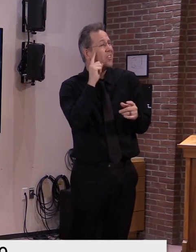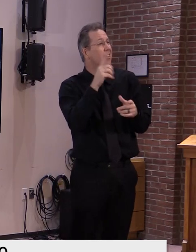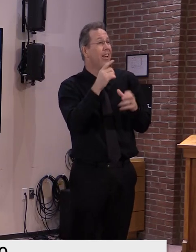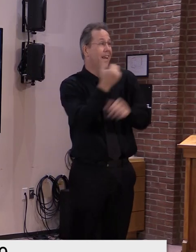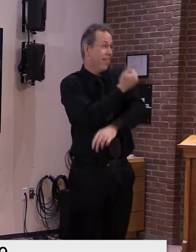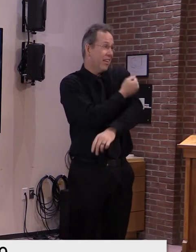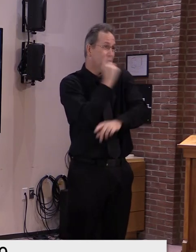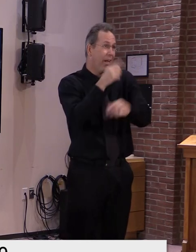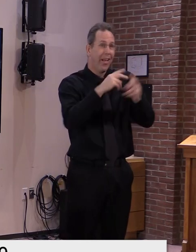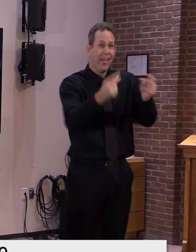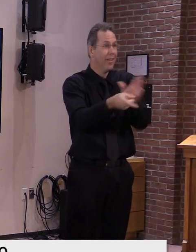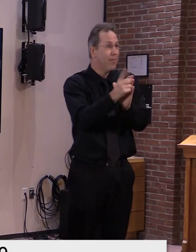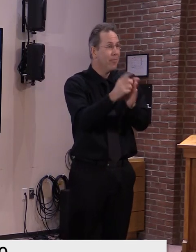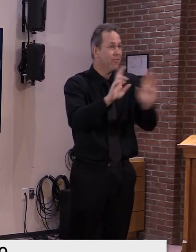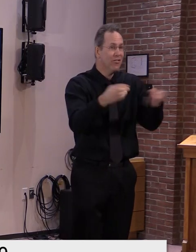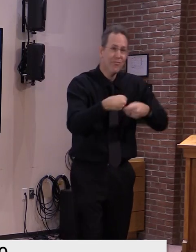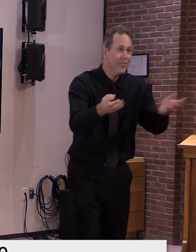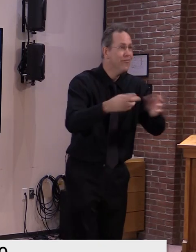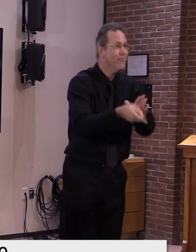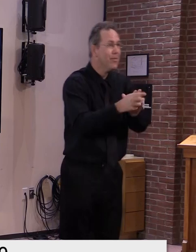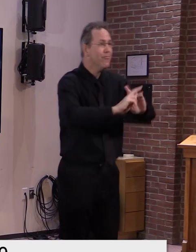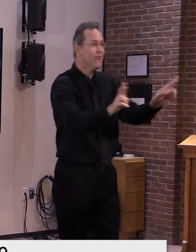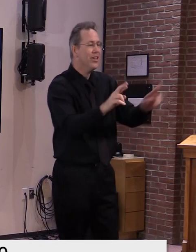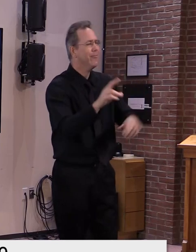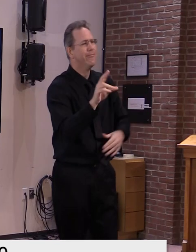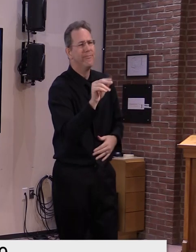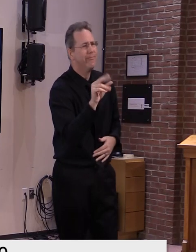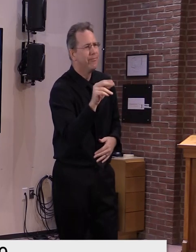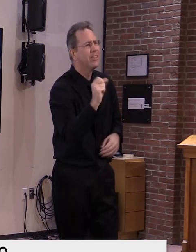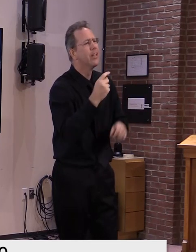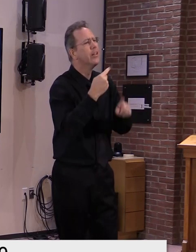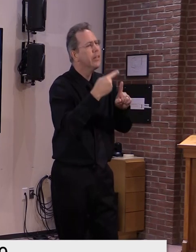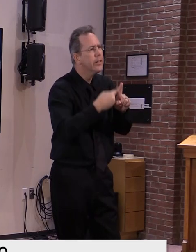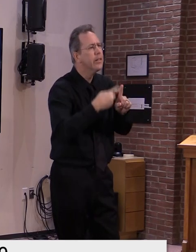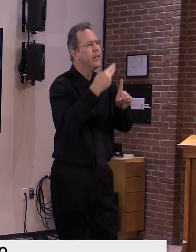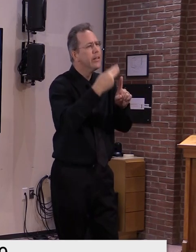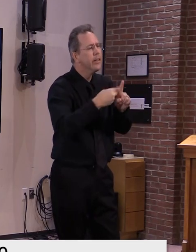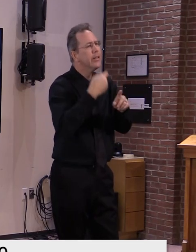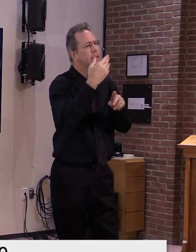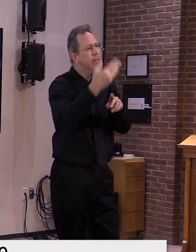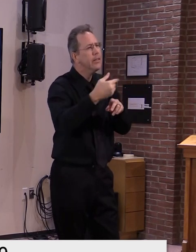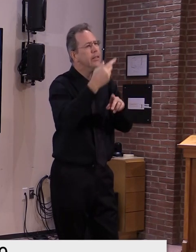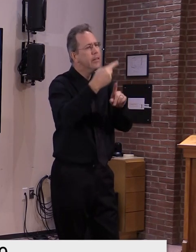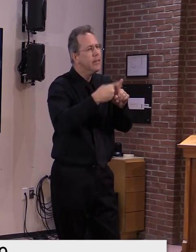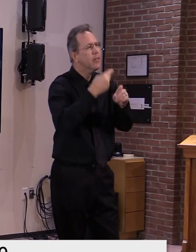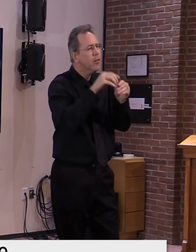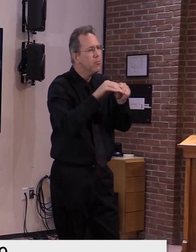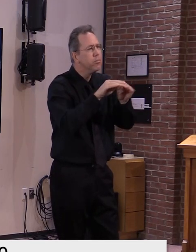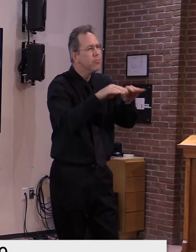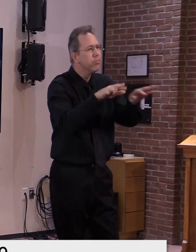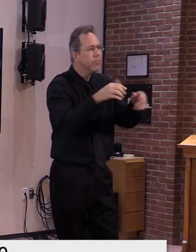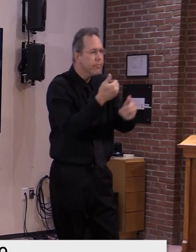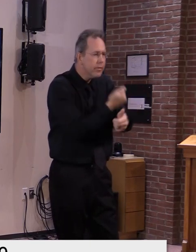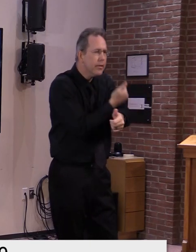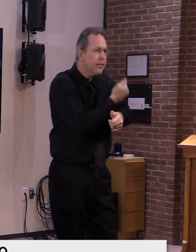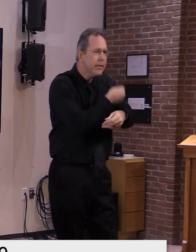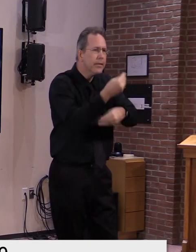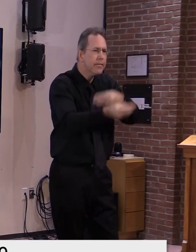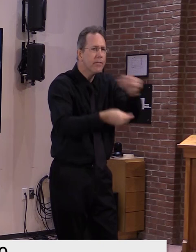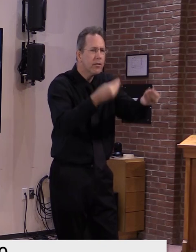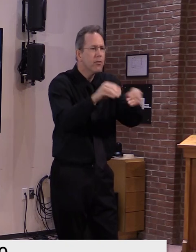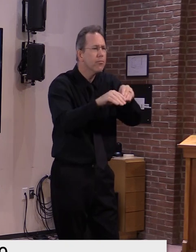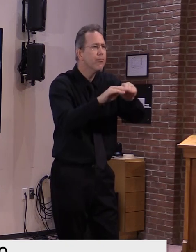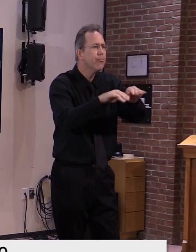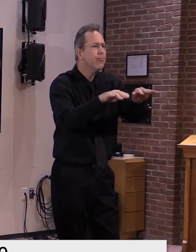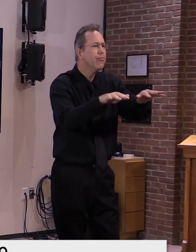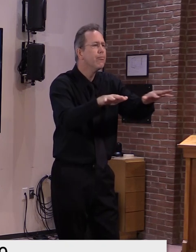relief. It will be many months before we receive enough for everyone. But even with all the obstacles